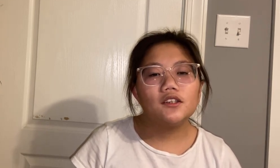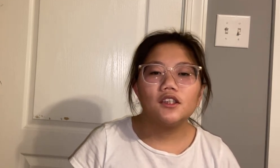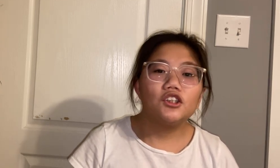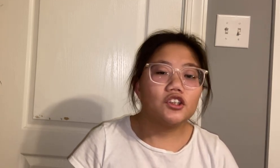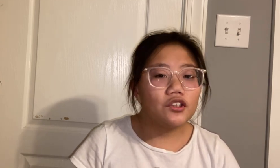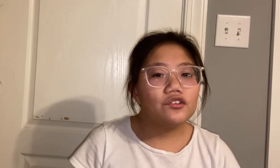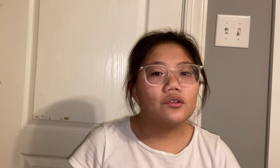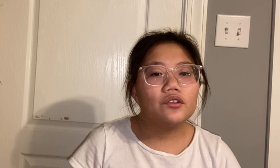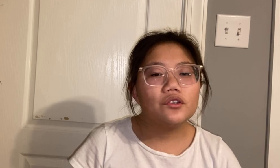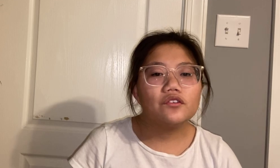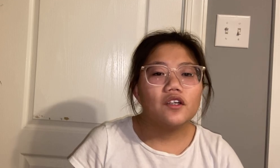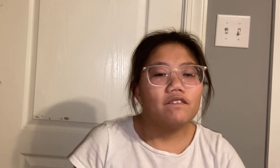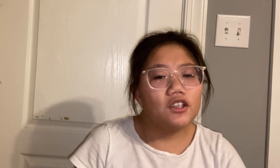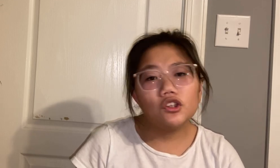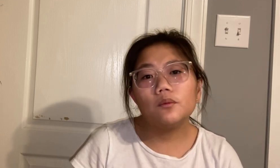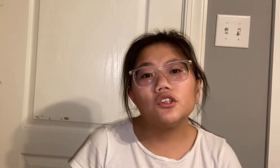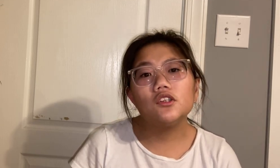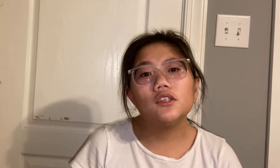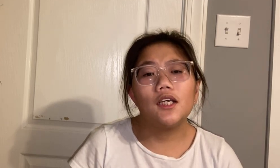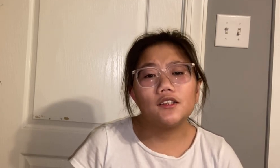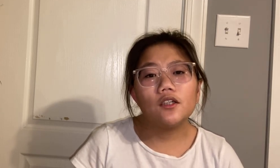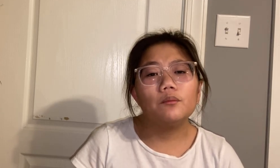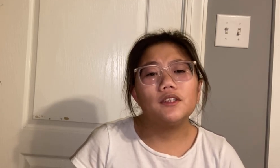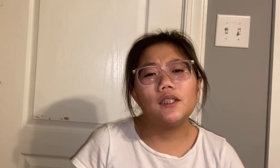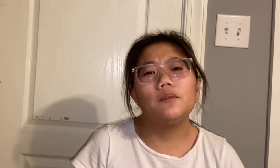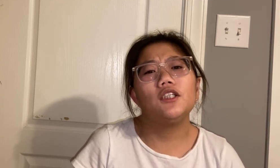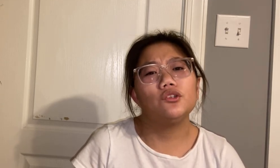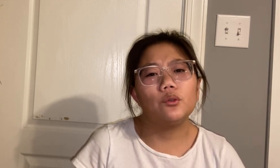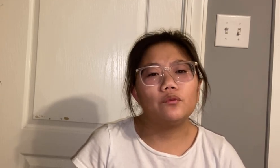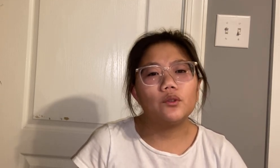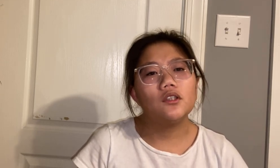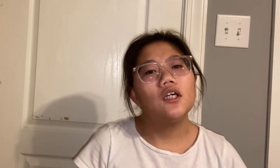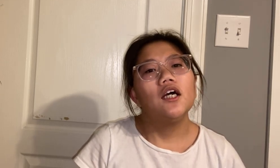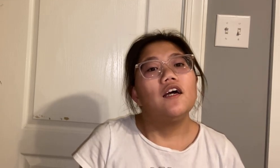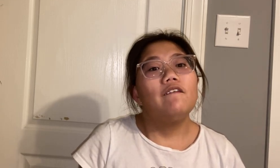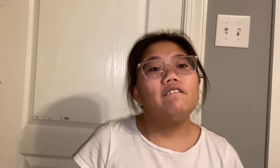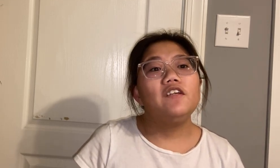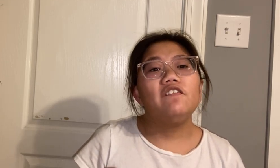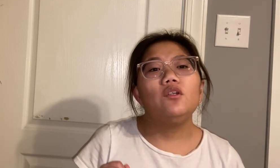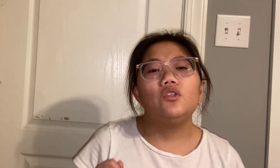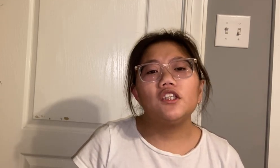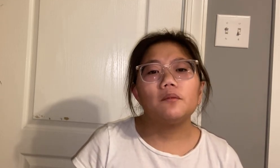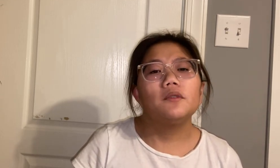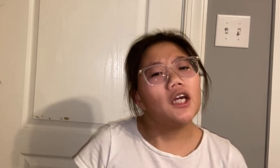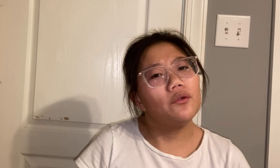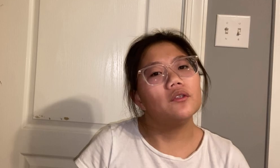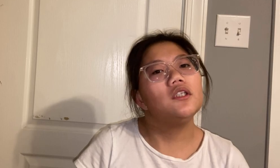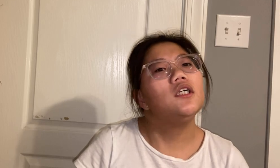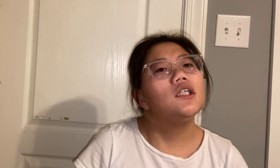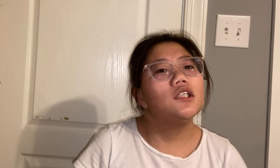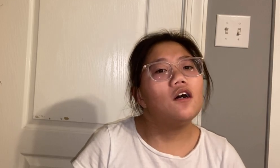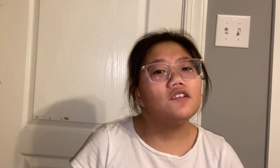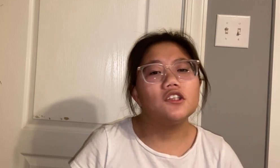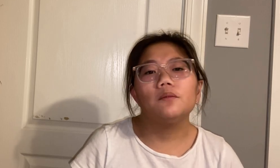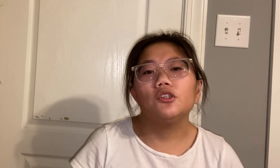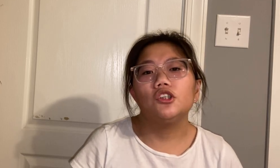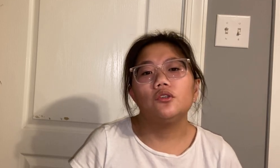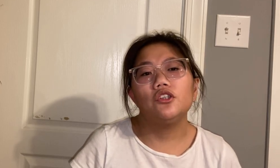just like your tone your facial expressions and asl mean the same as your tone of voice if you say something angrily then obviously the person knows that you're